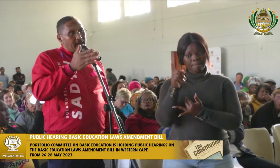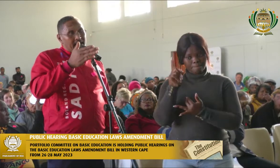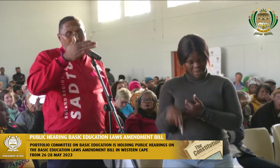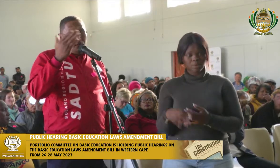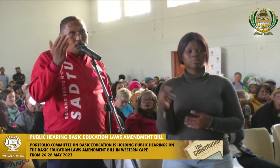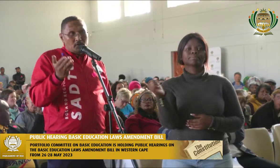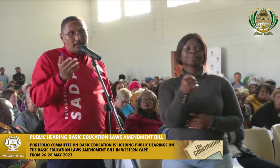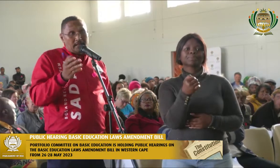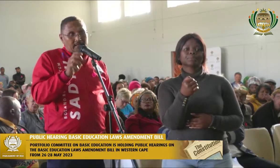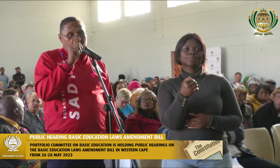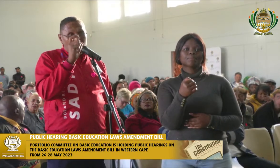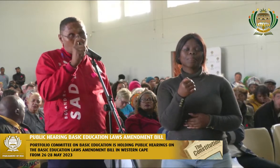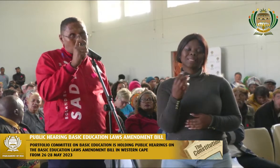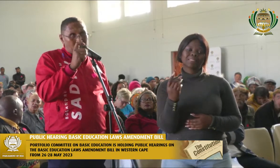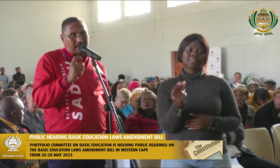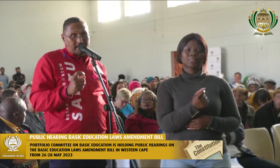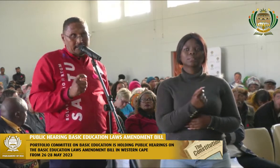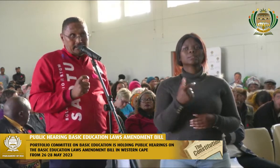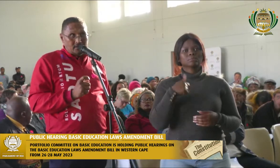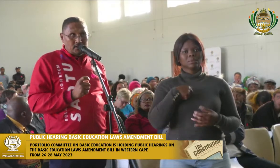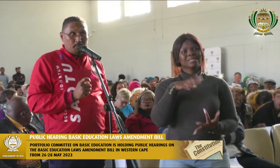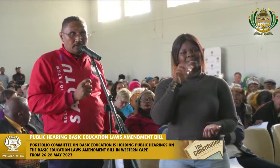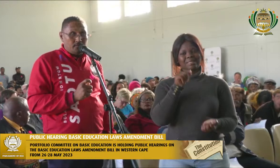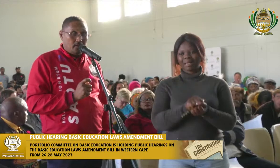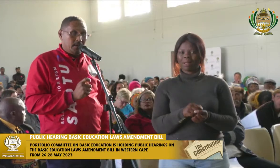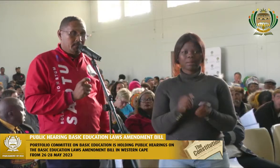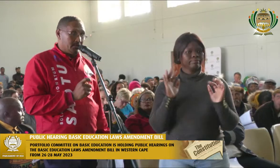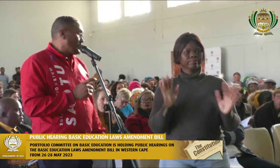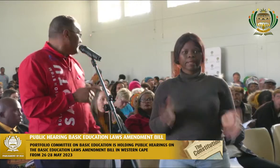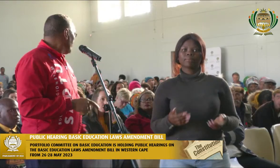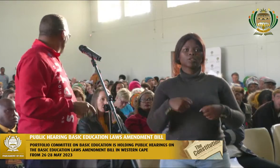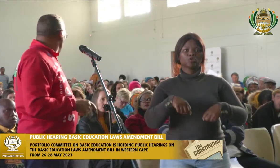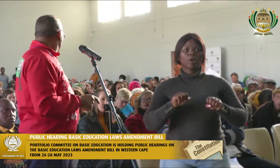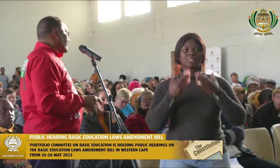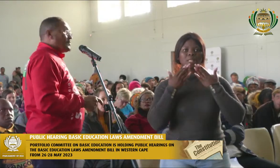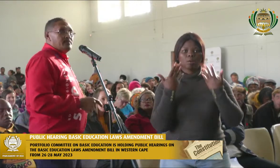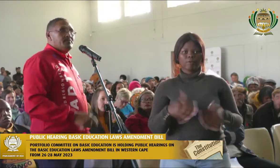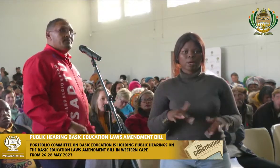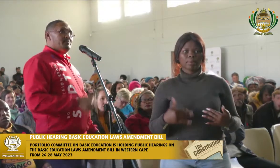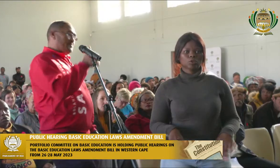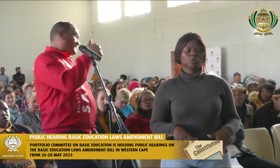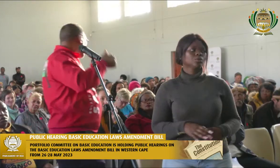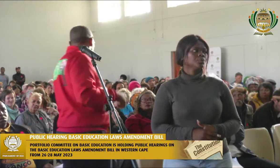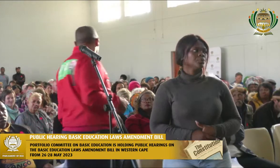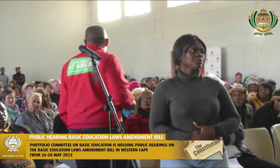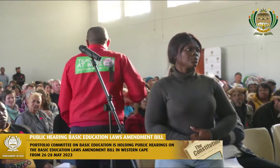appointed. And unfortunately, I just going to summarize this, Chairperson. Thank you very much. So your time is up.